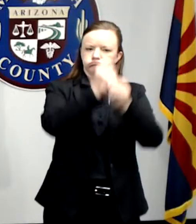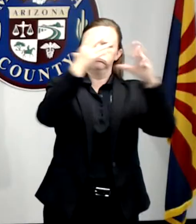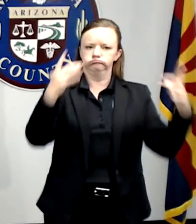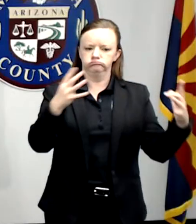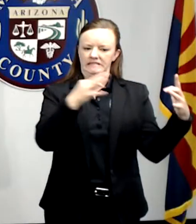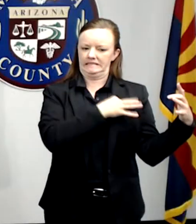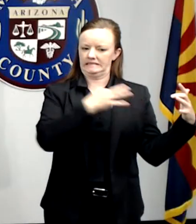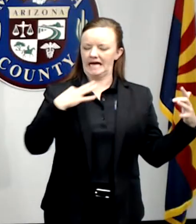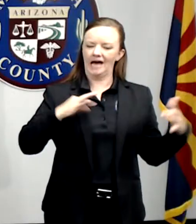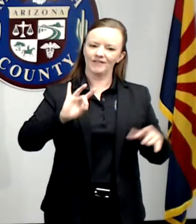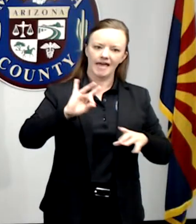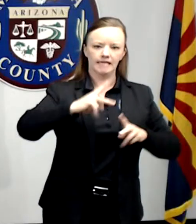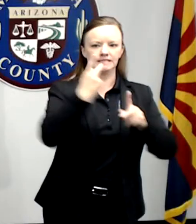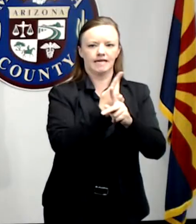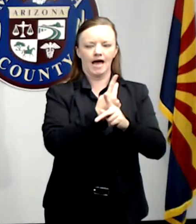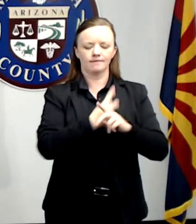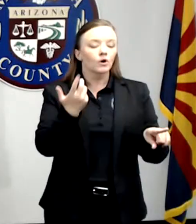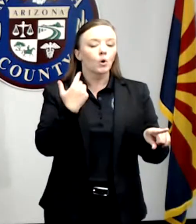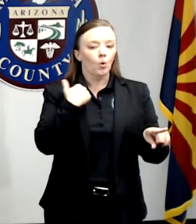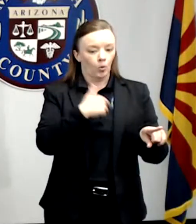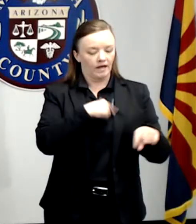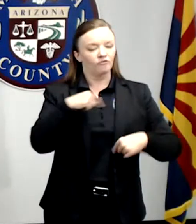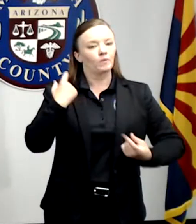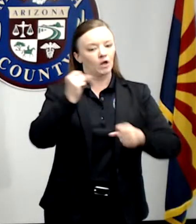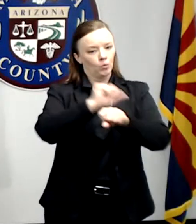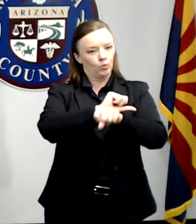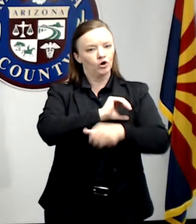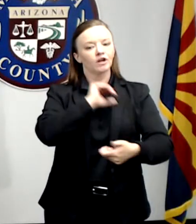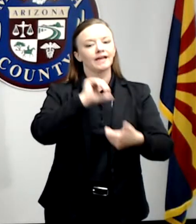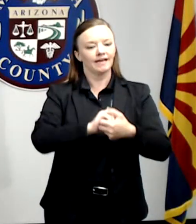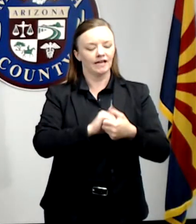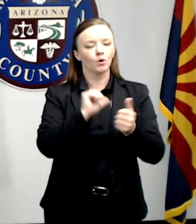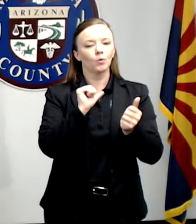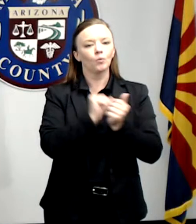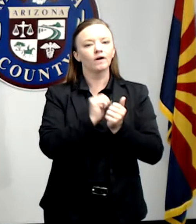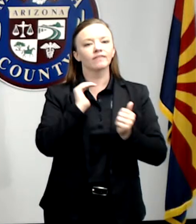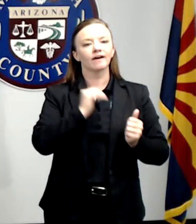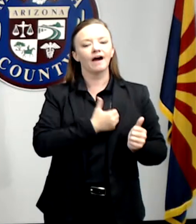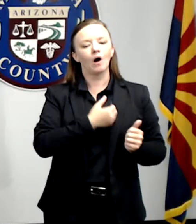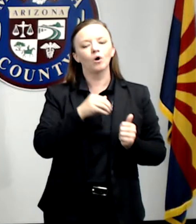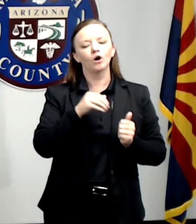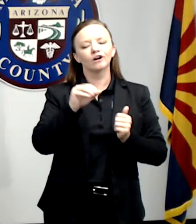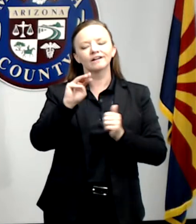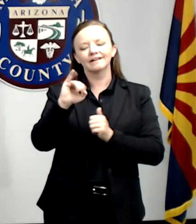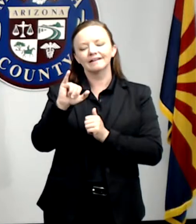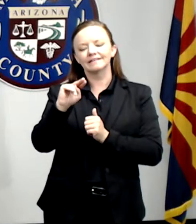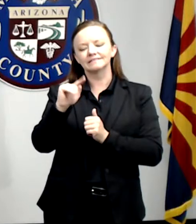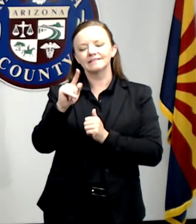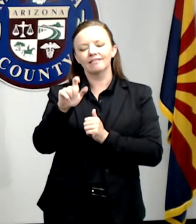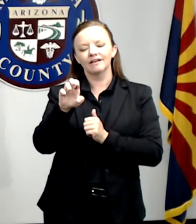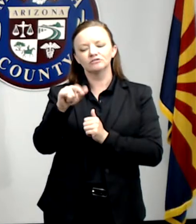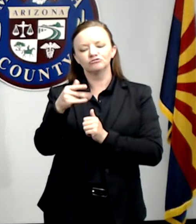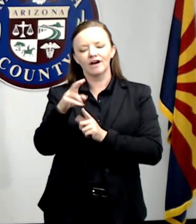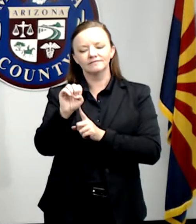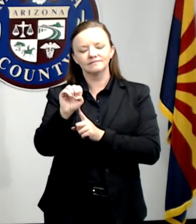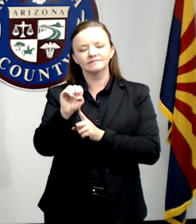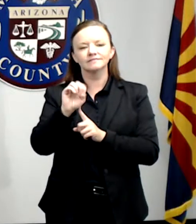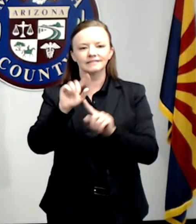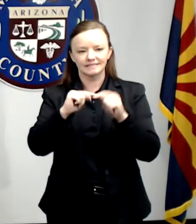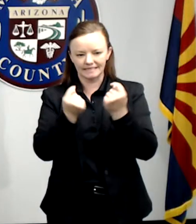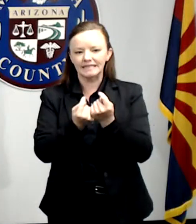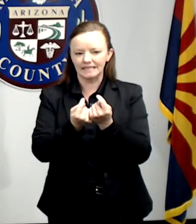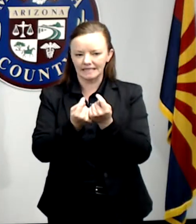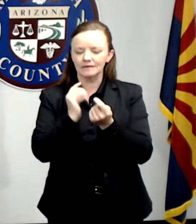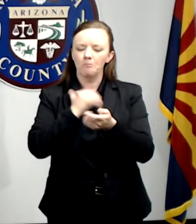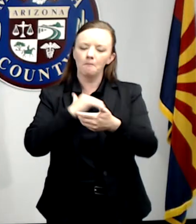up to 8 times the current capacity? Have been working together with our intelligence team and a number of our partners, and we have a